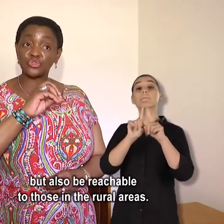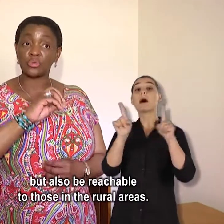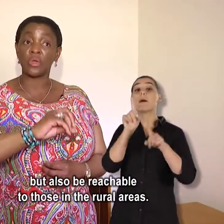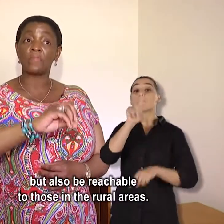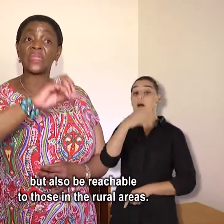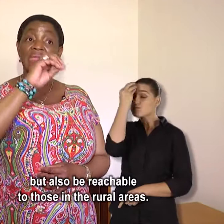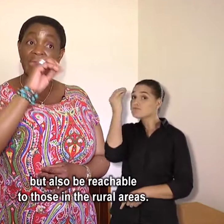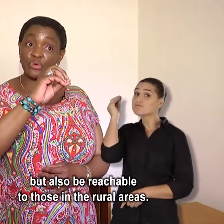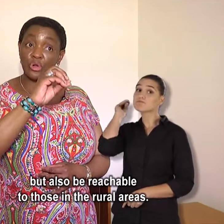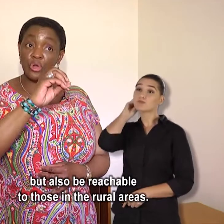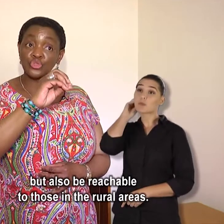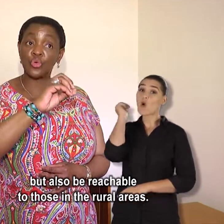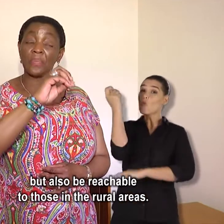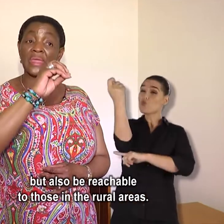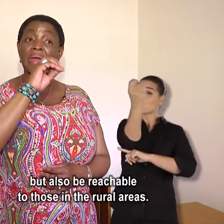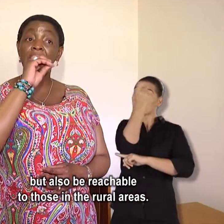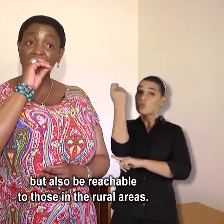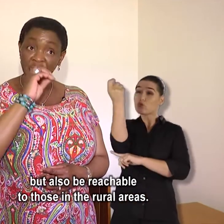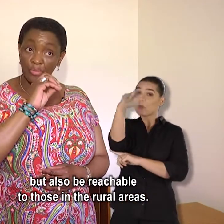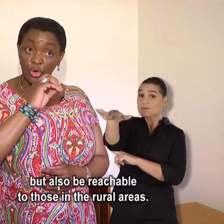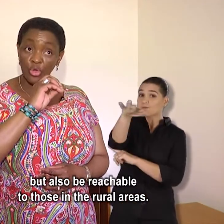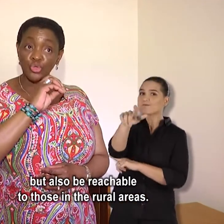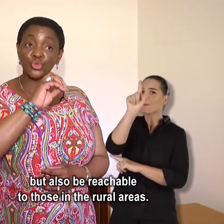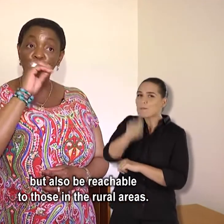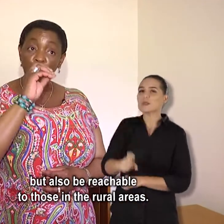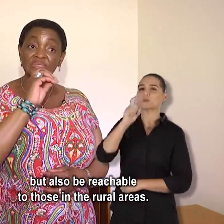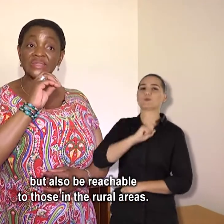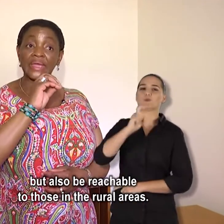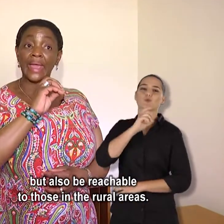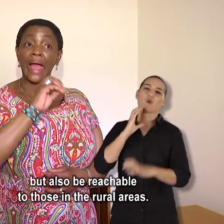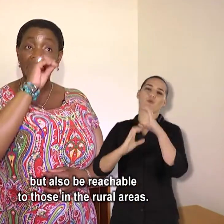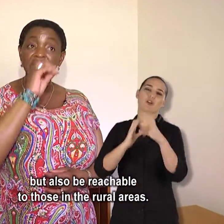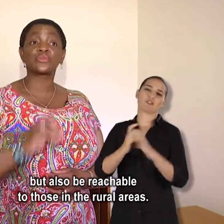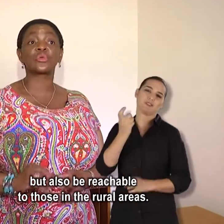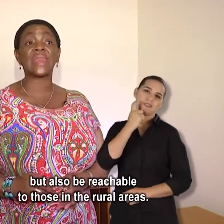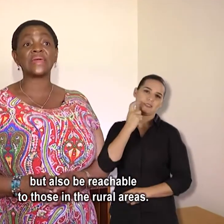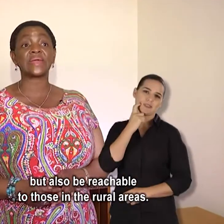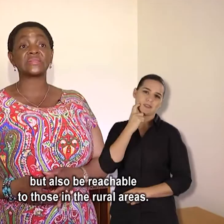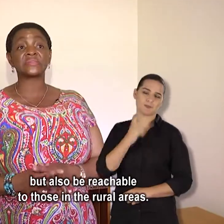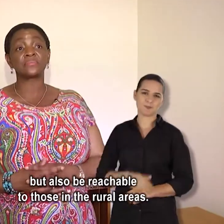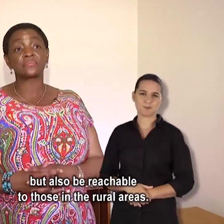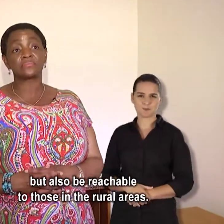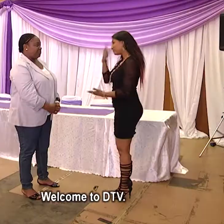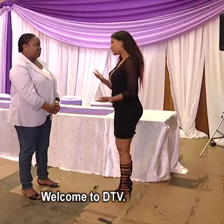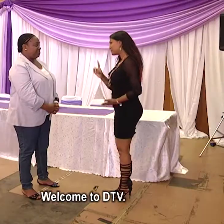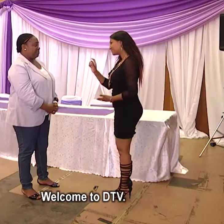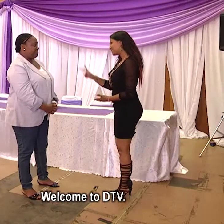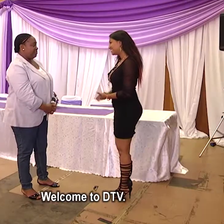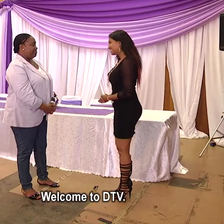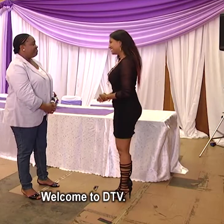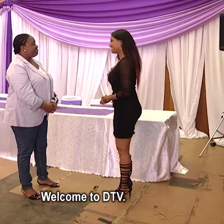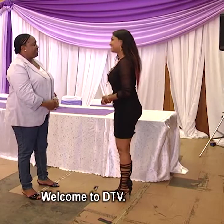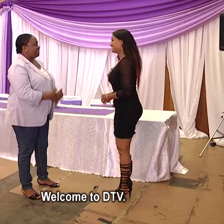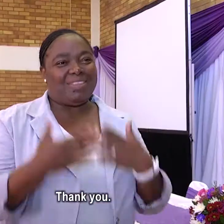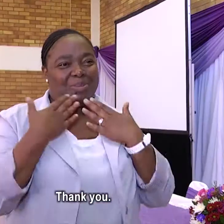but also be able to be reachable to those that are in the rural areas. Welcome